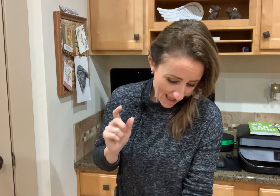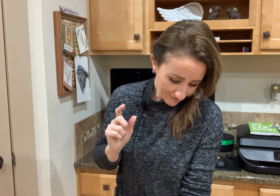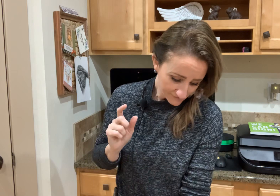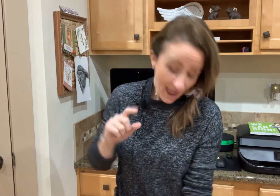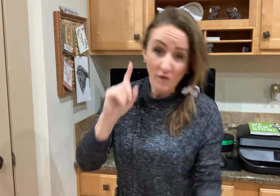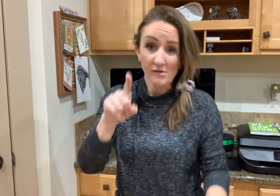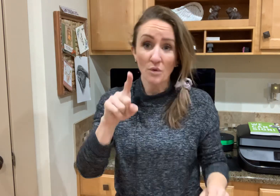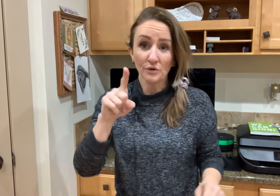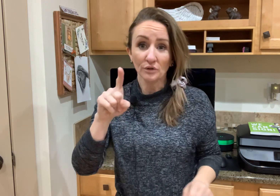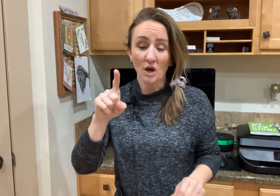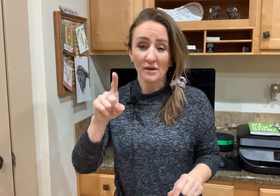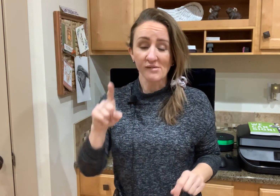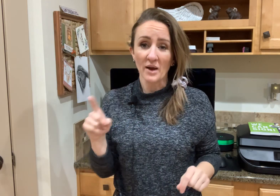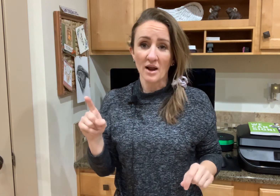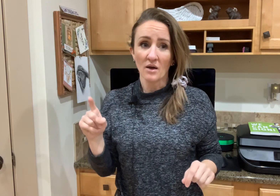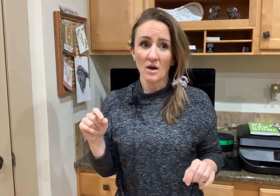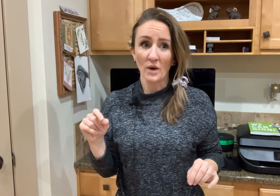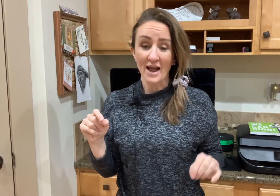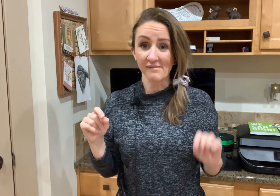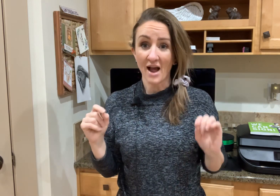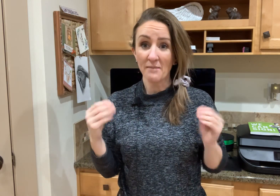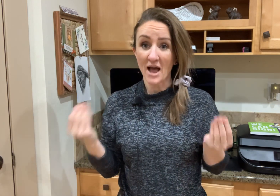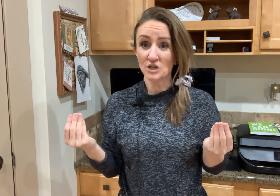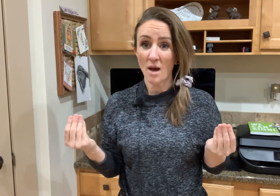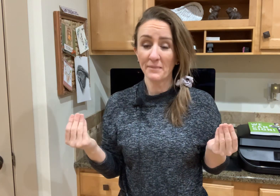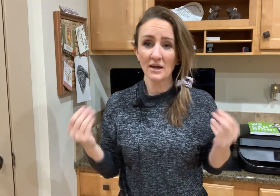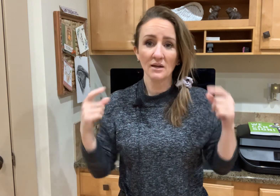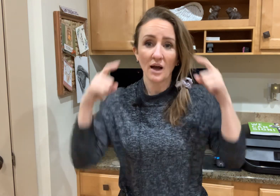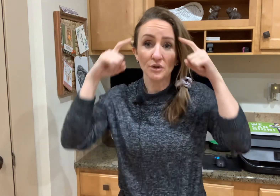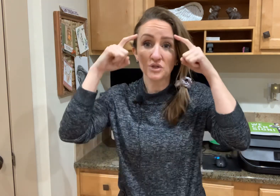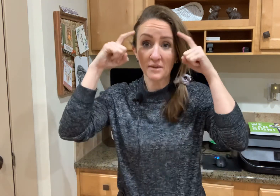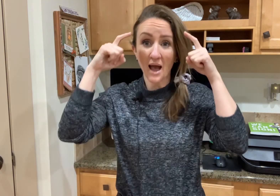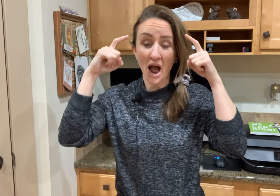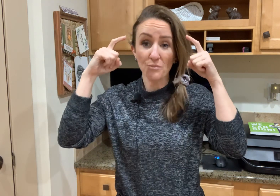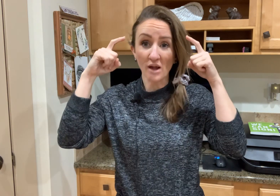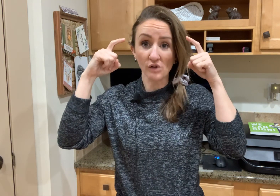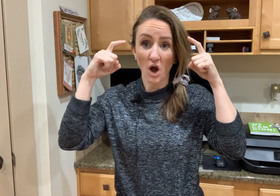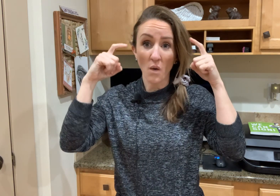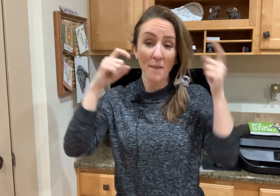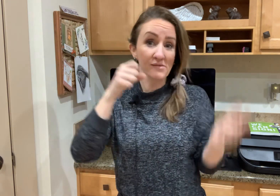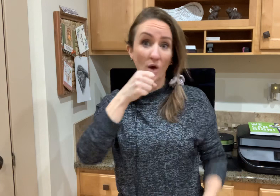Next, also you'll notice when I sign a topic, usually my eyebrows will go up. So